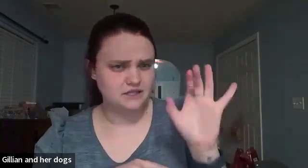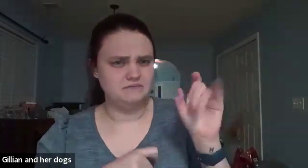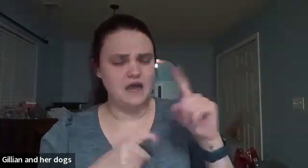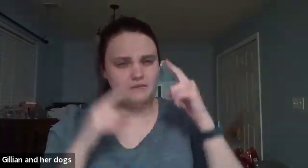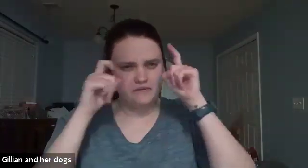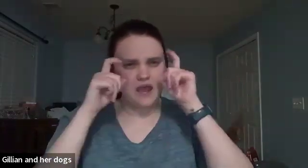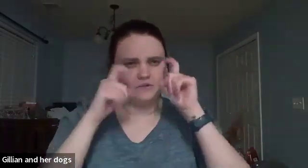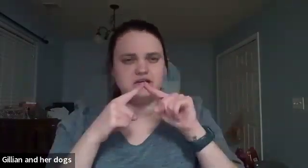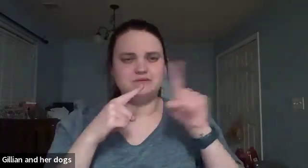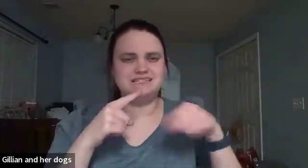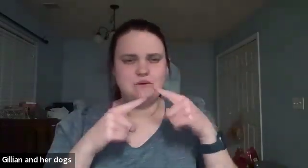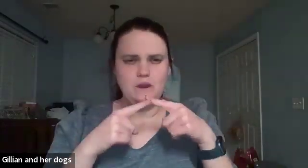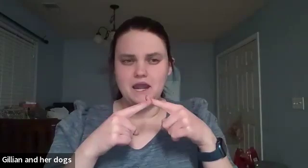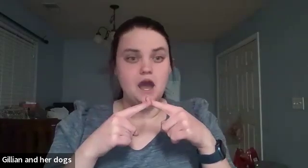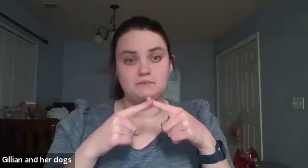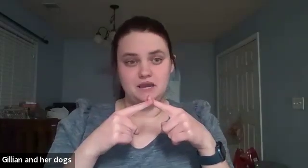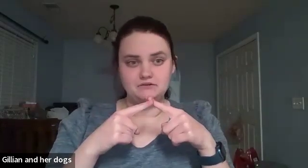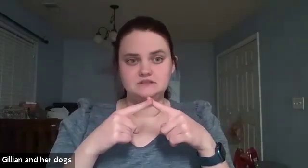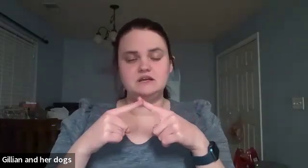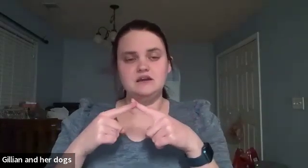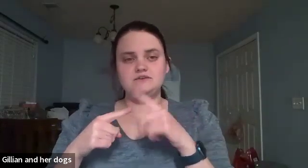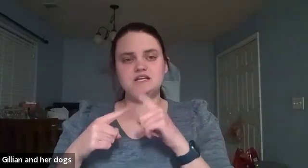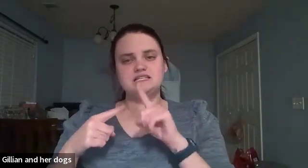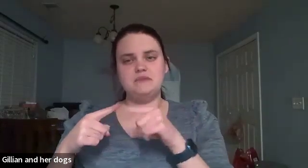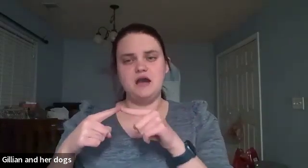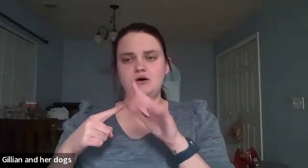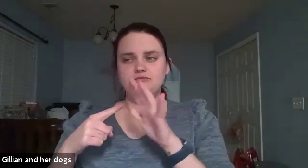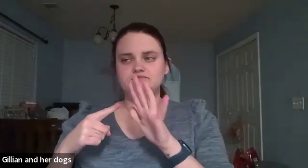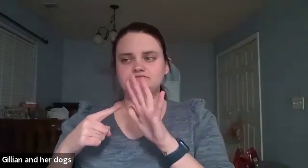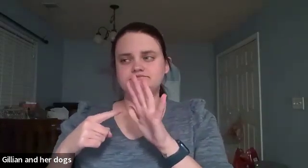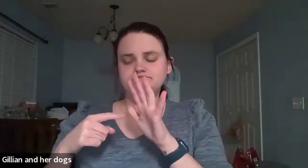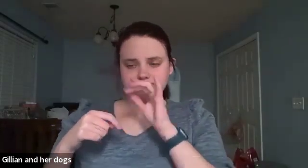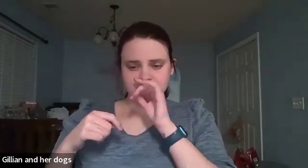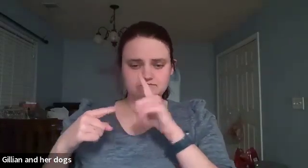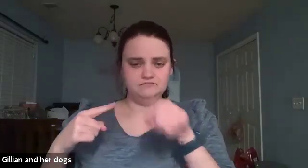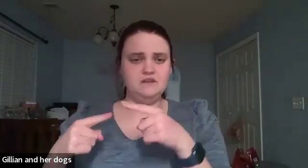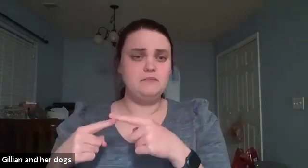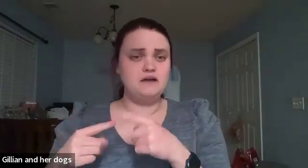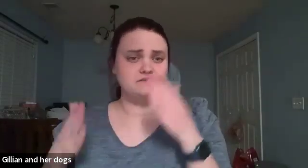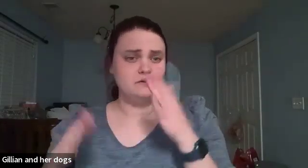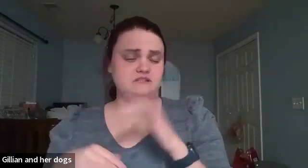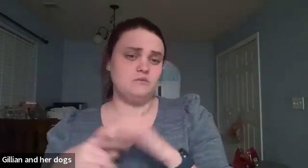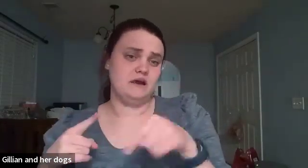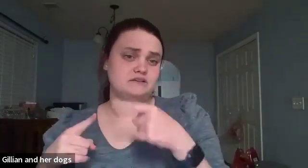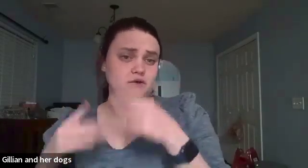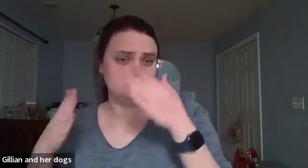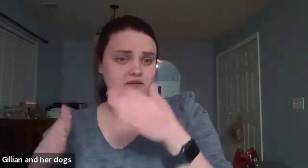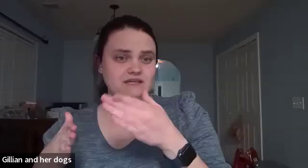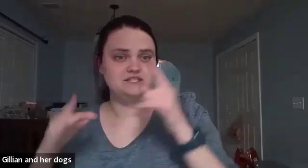Like that, the eyebrows down would say when, not about. If you're saying it's about to focus on, we're about to focus on this,